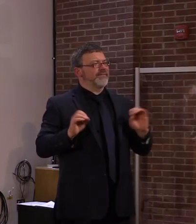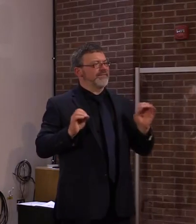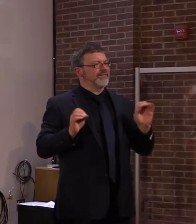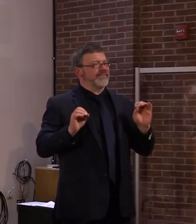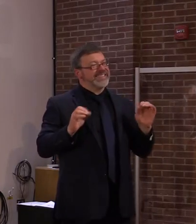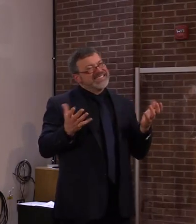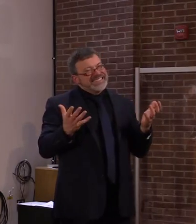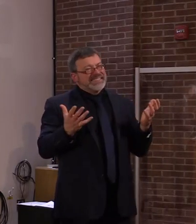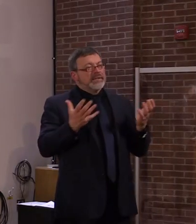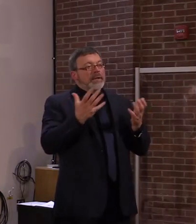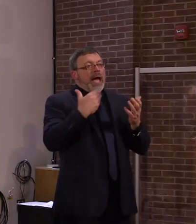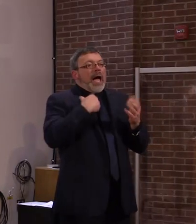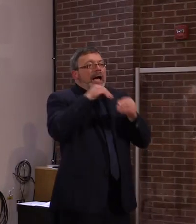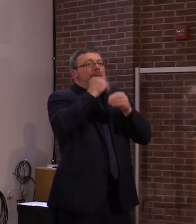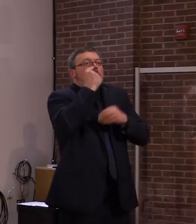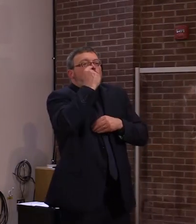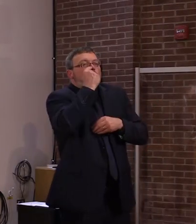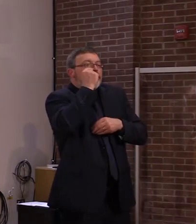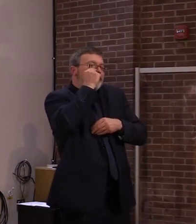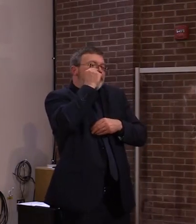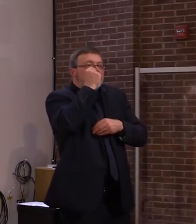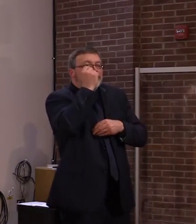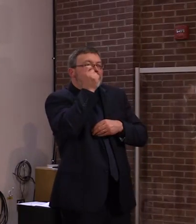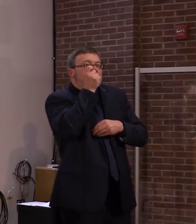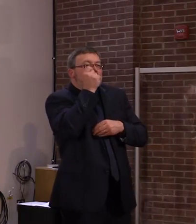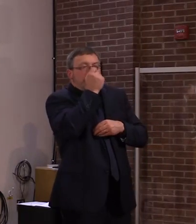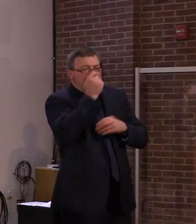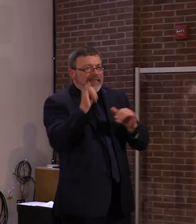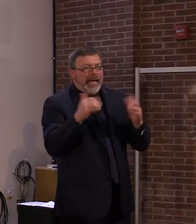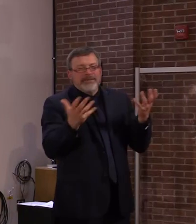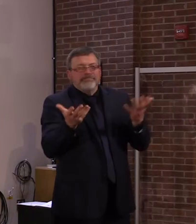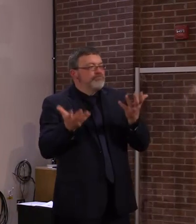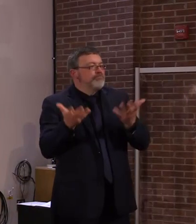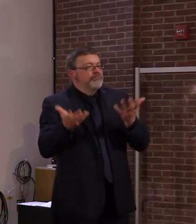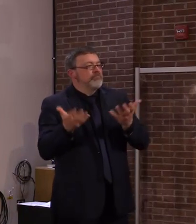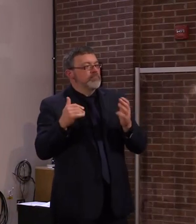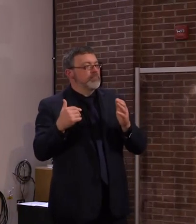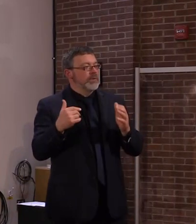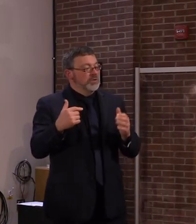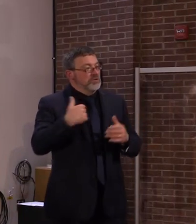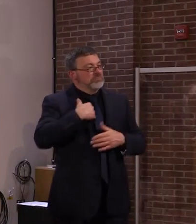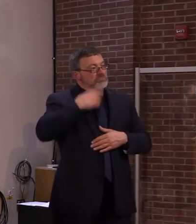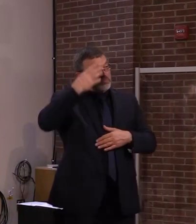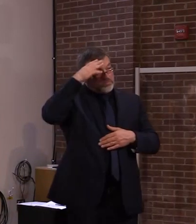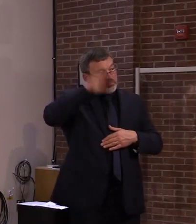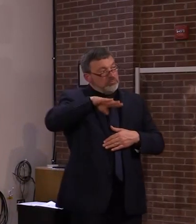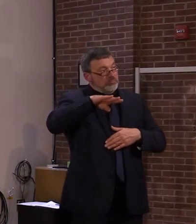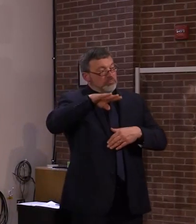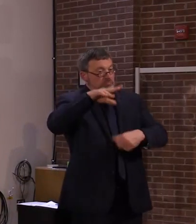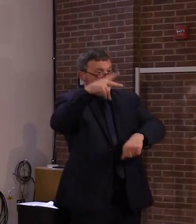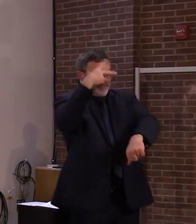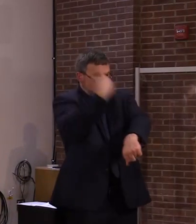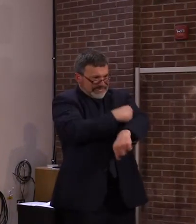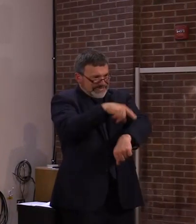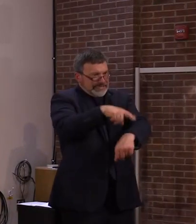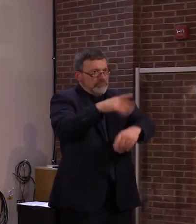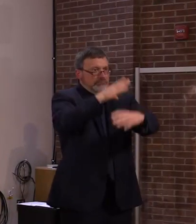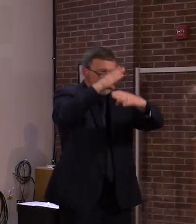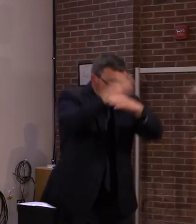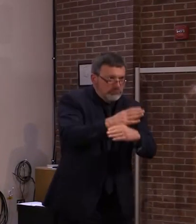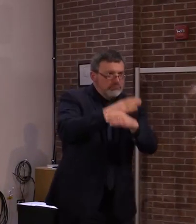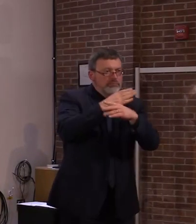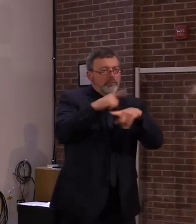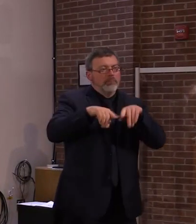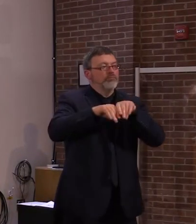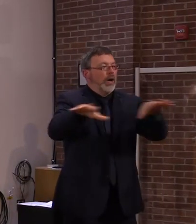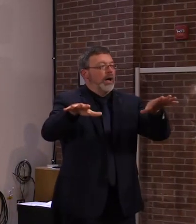We know that vaccinated people can transmit the virus, and that's why the CDC reframed their masking